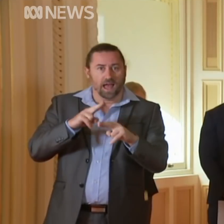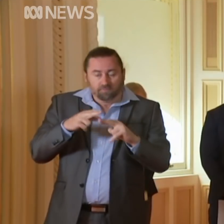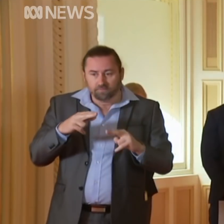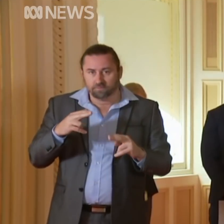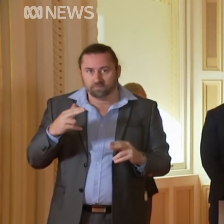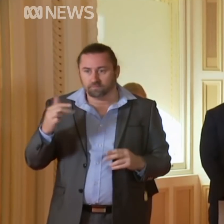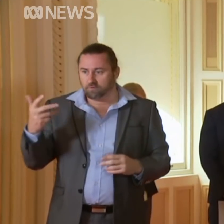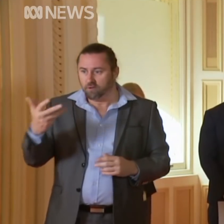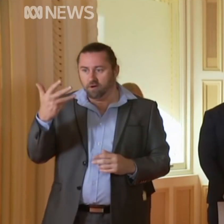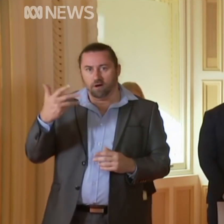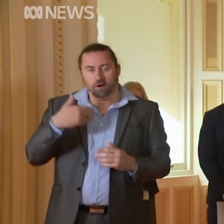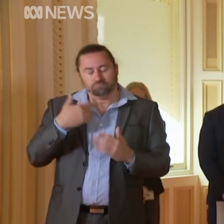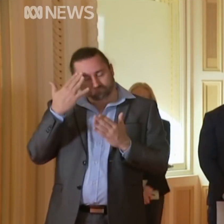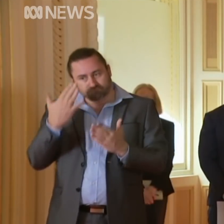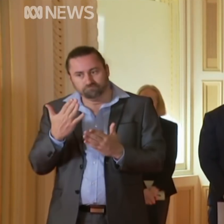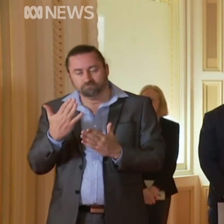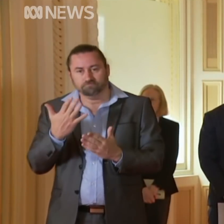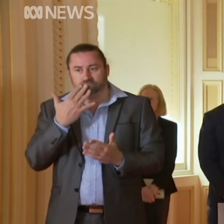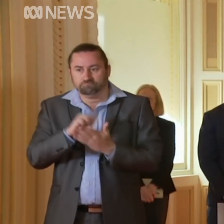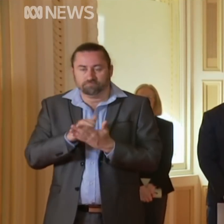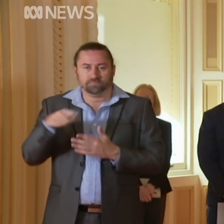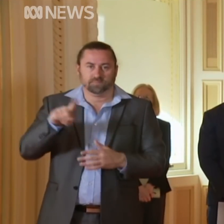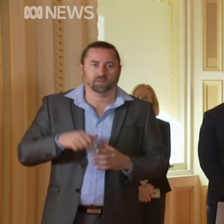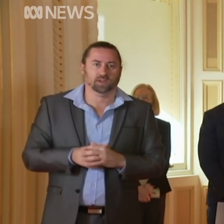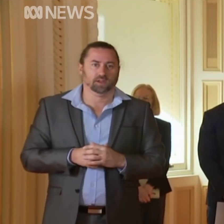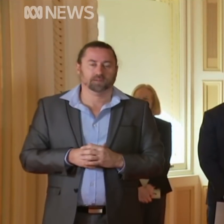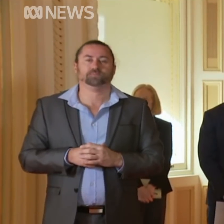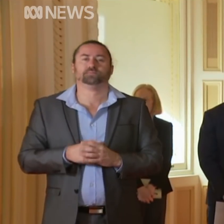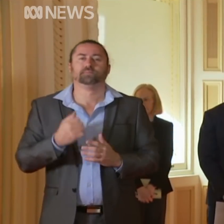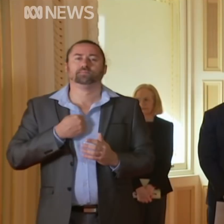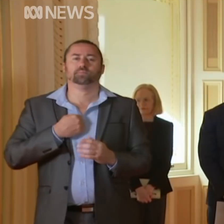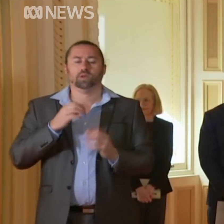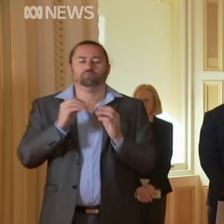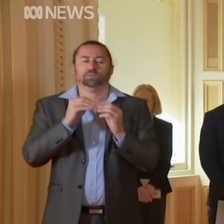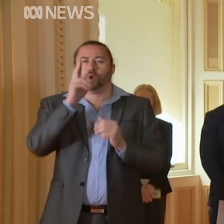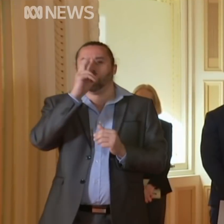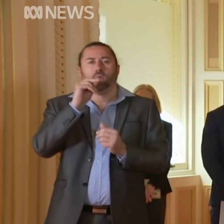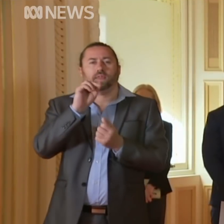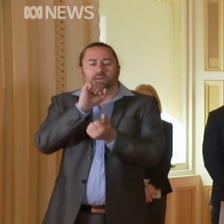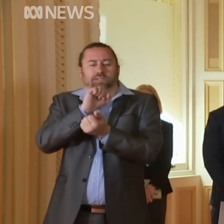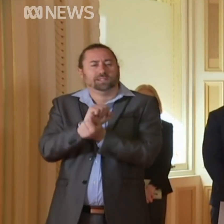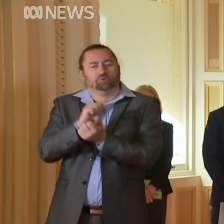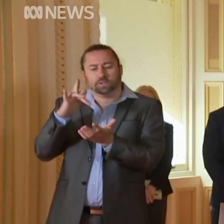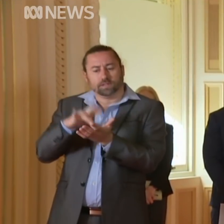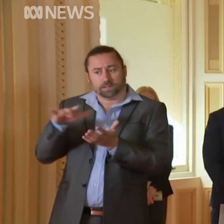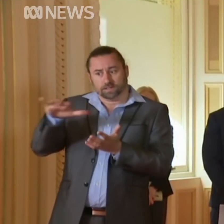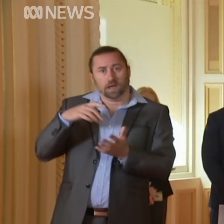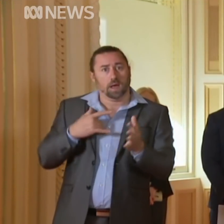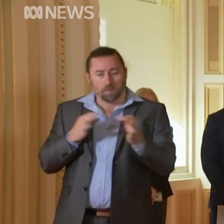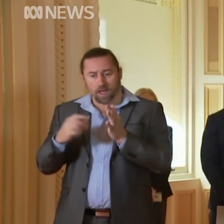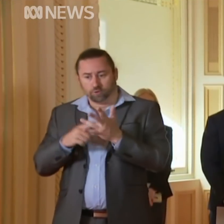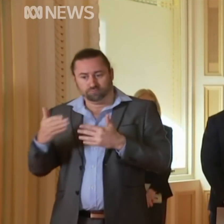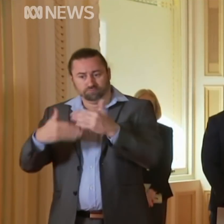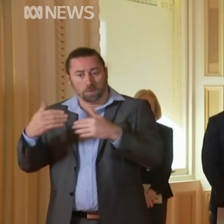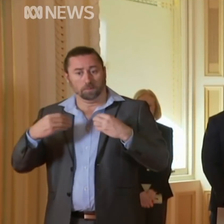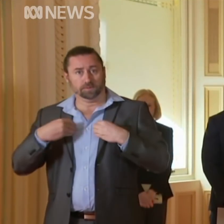their families. Can I give an operational update about how the centre intends to continue to operate? I'm very confident after the government gave